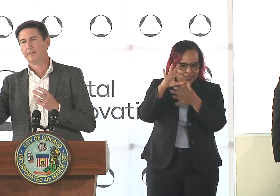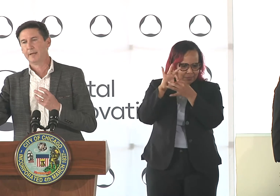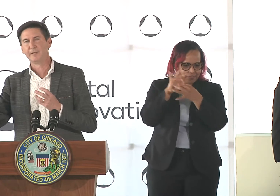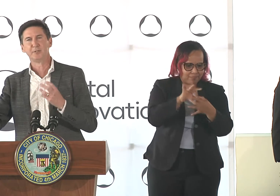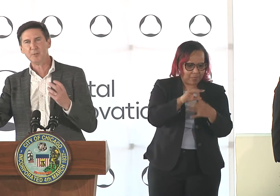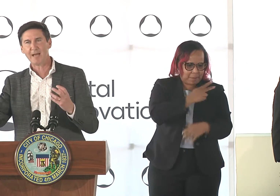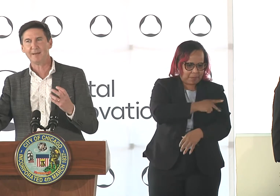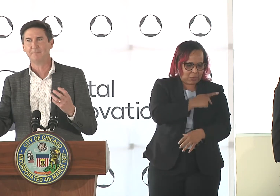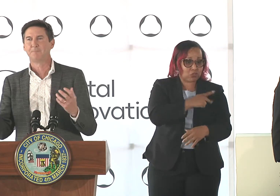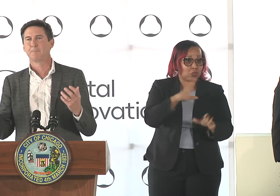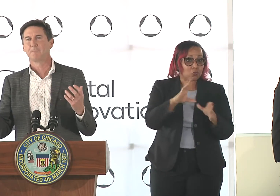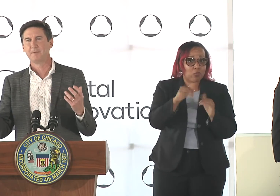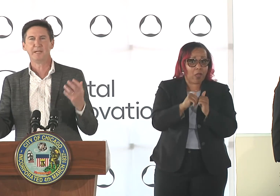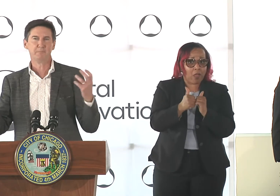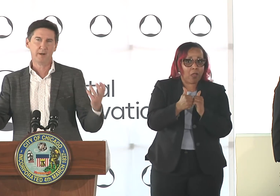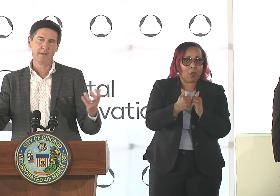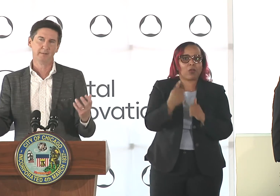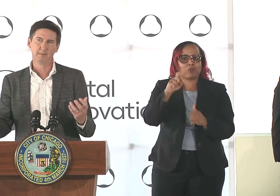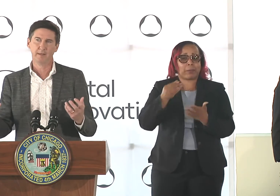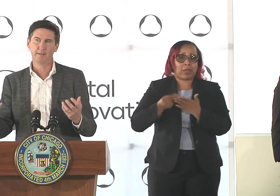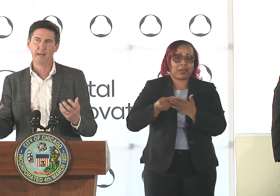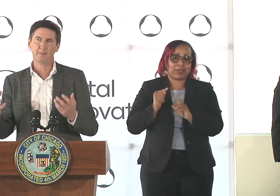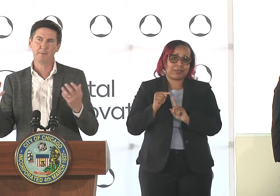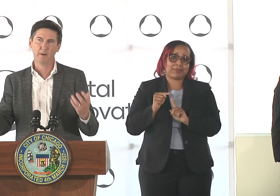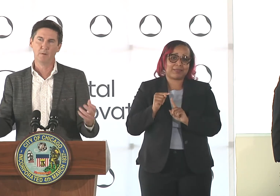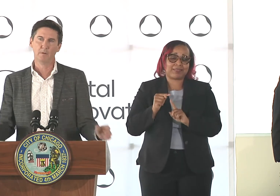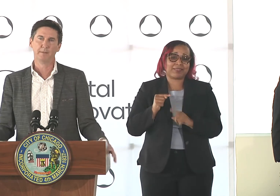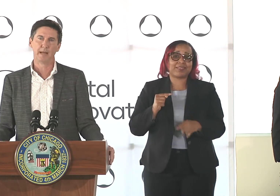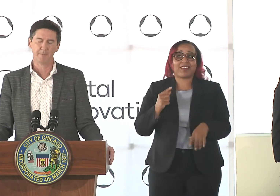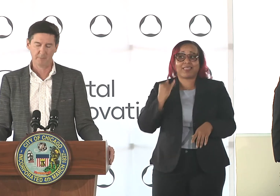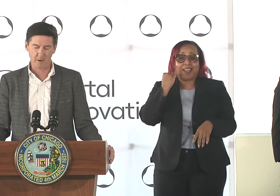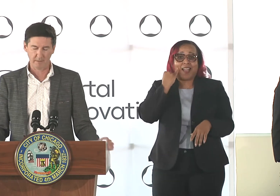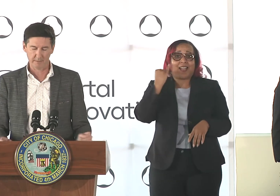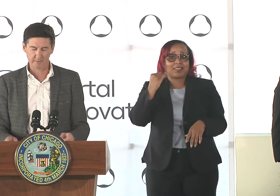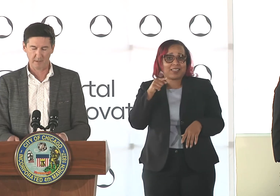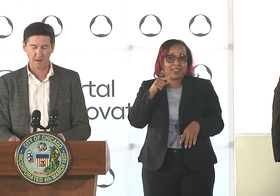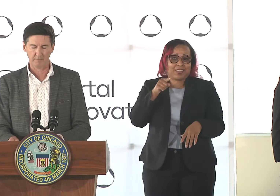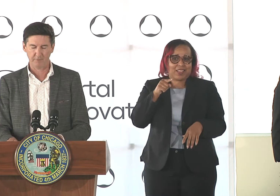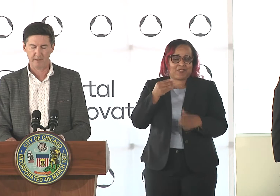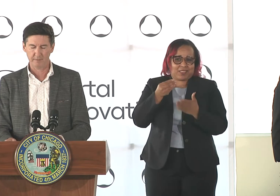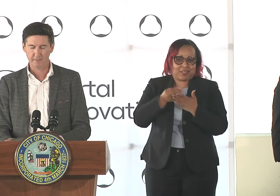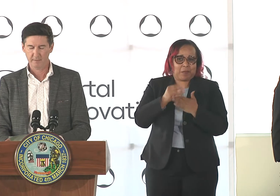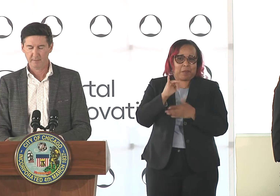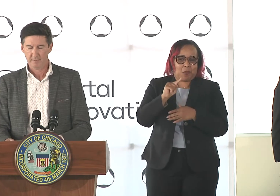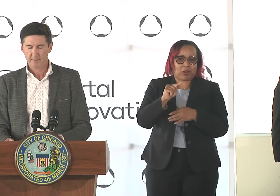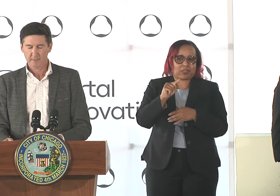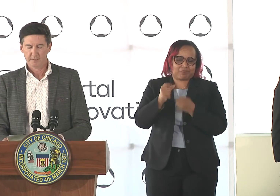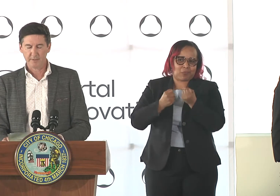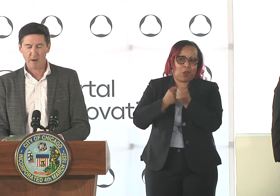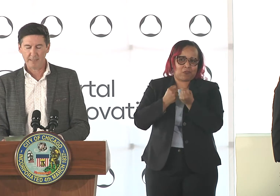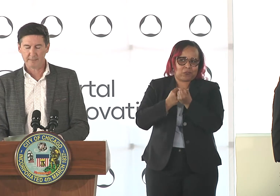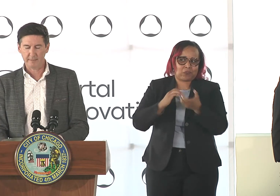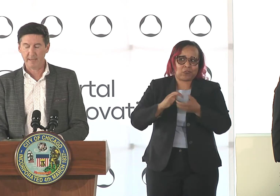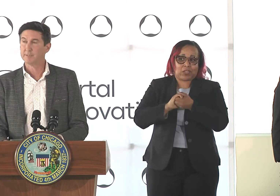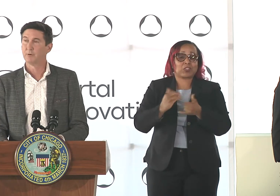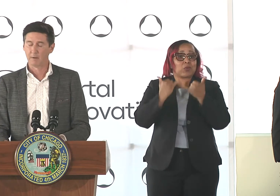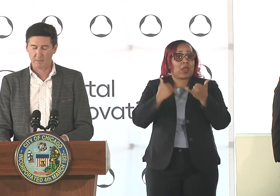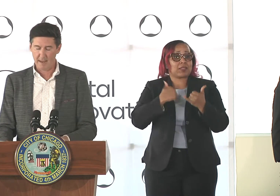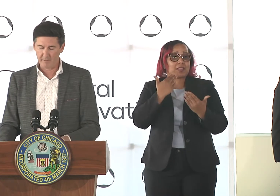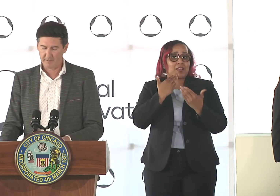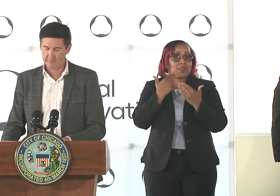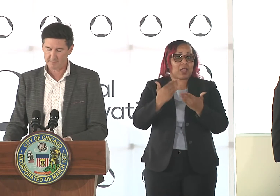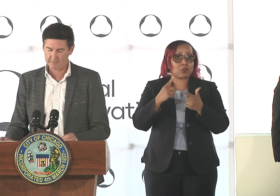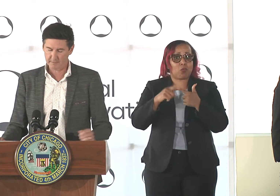patient. And to do that, you need money. And the IPO and the capital markets are our friend. So now I say thanks to